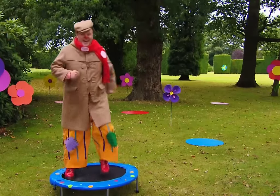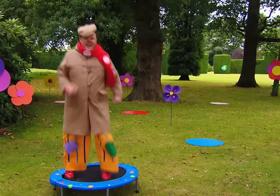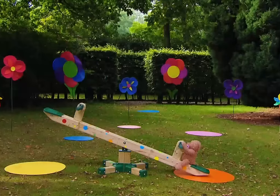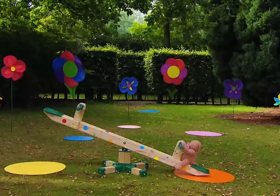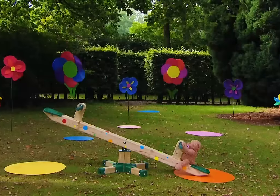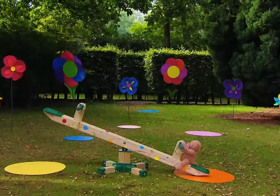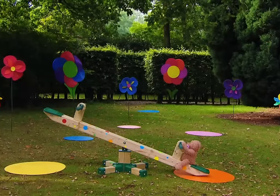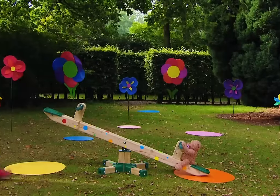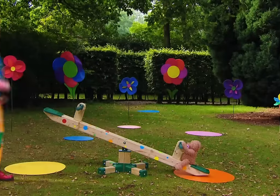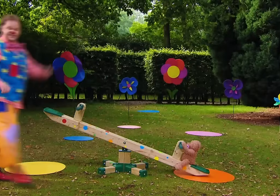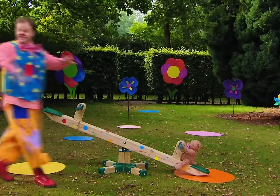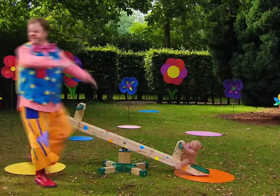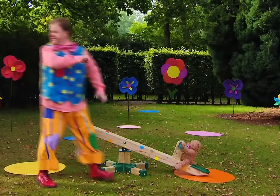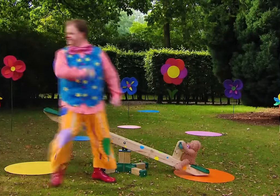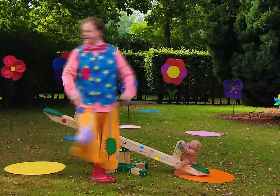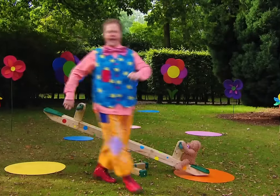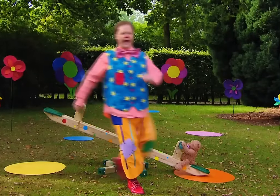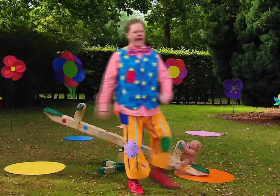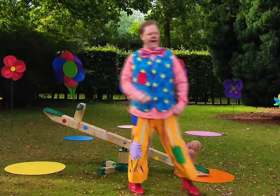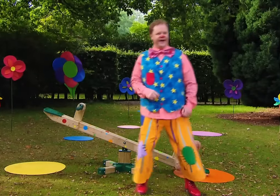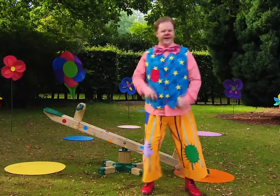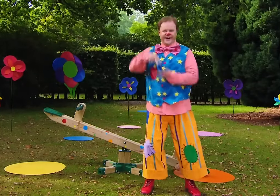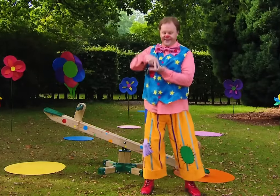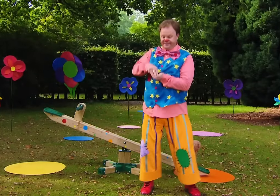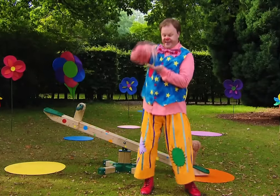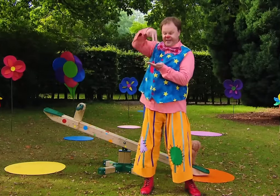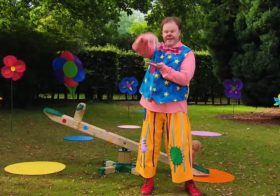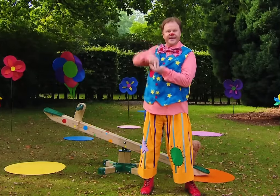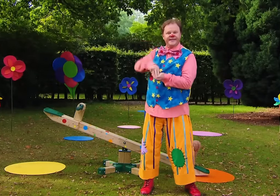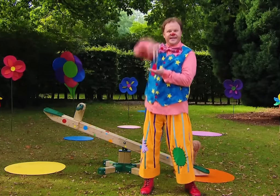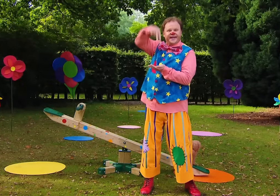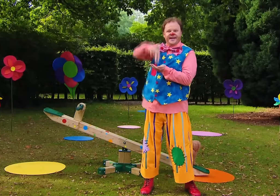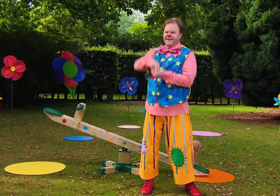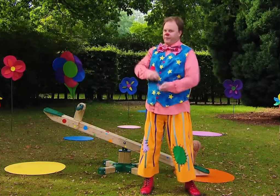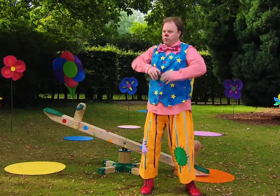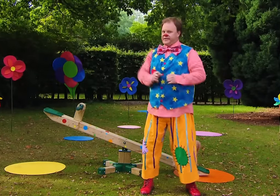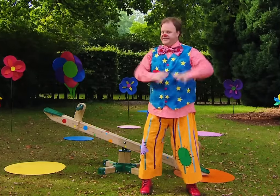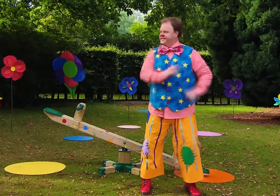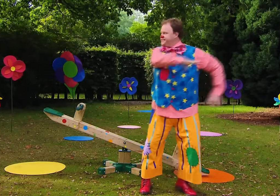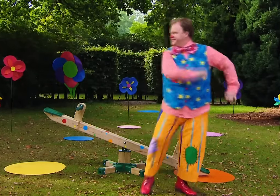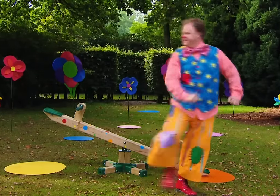Oh.